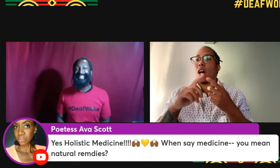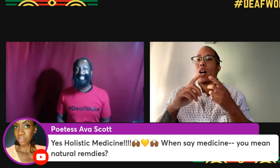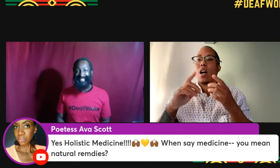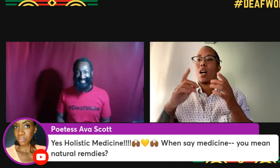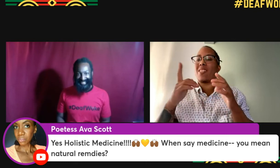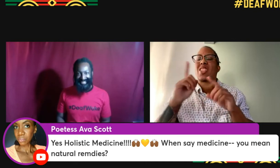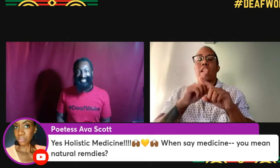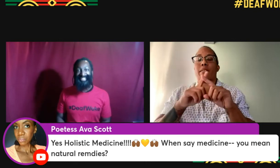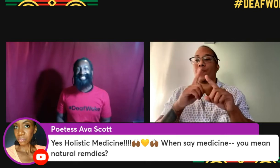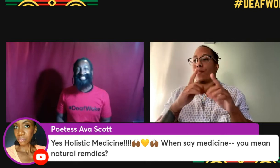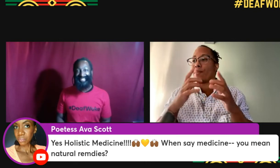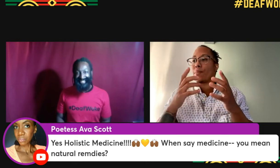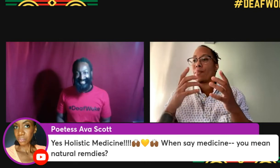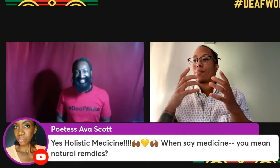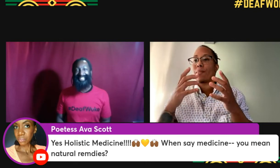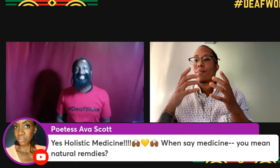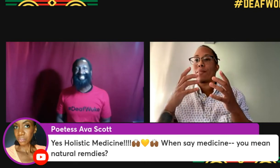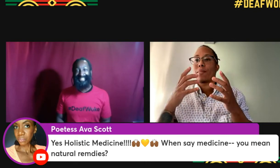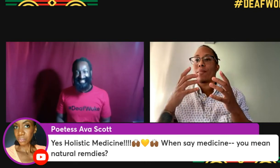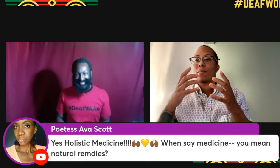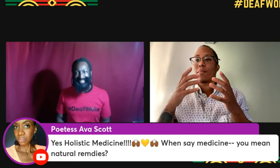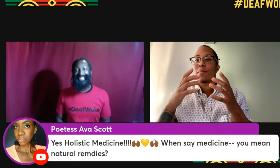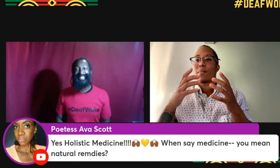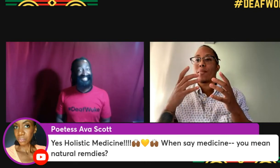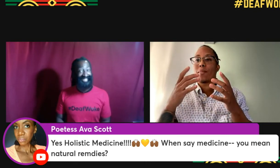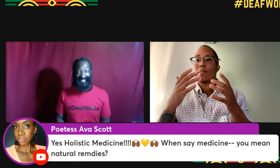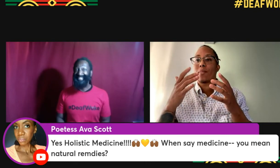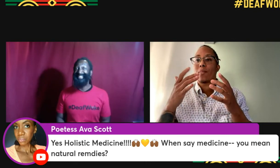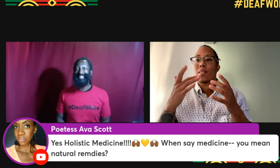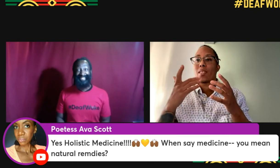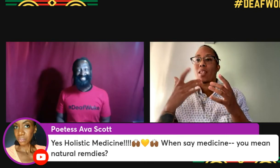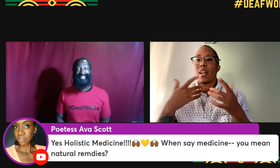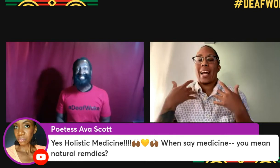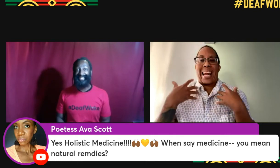at massage, you're looking at chiropractic services,